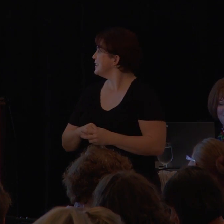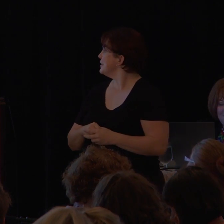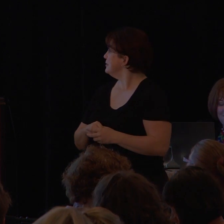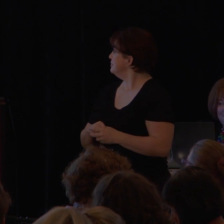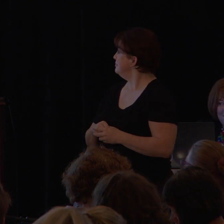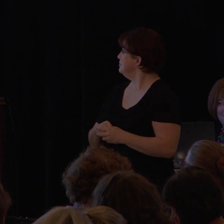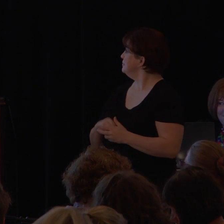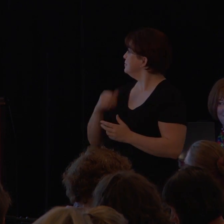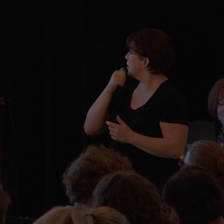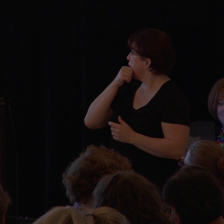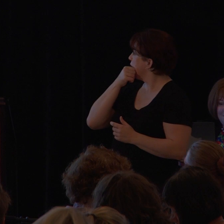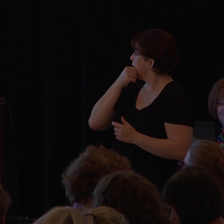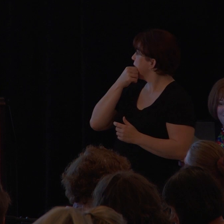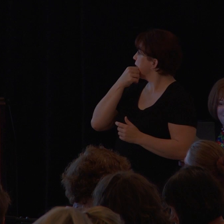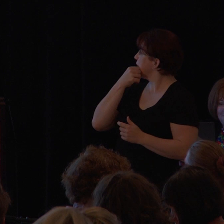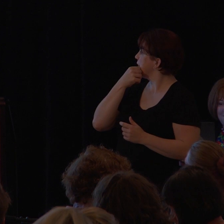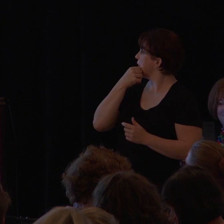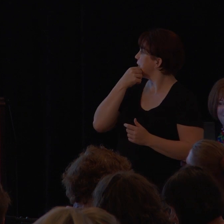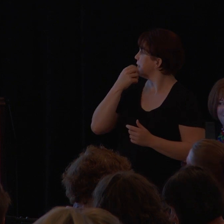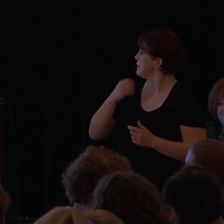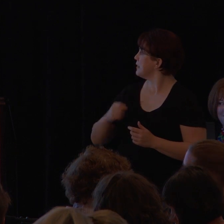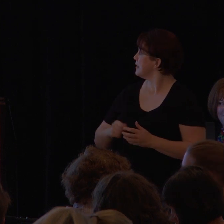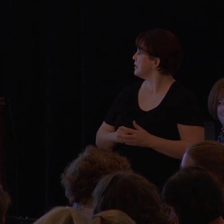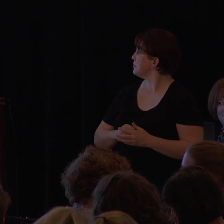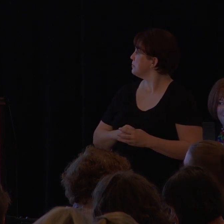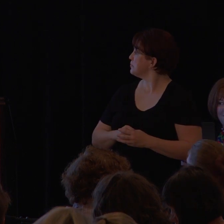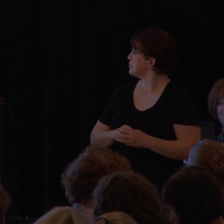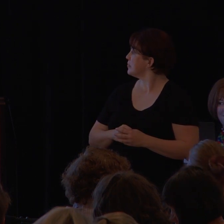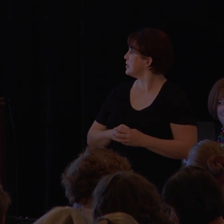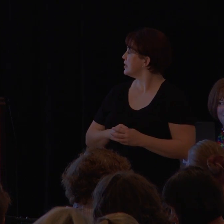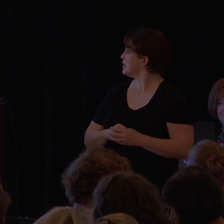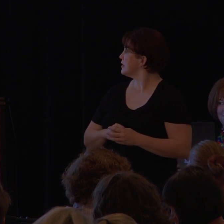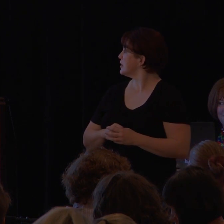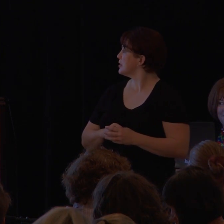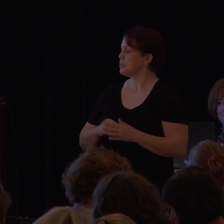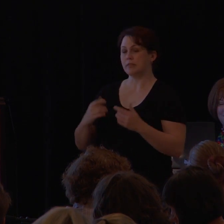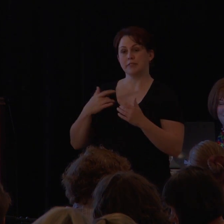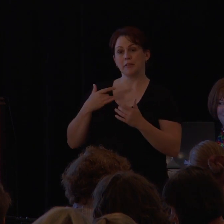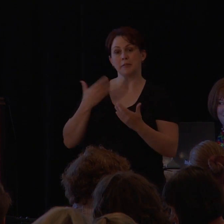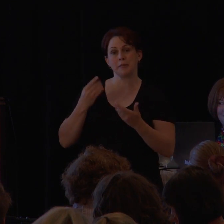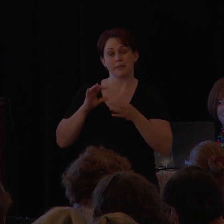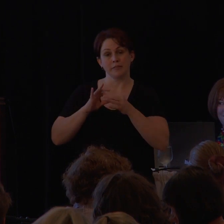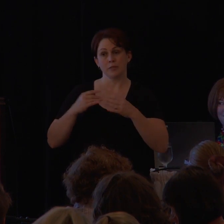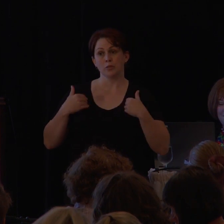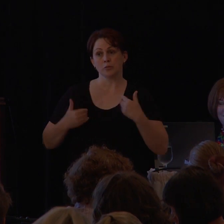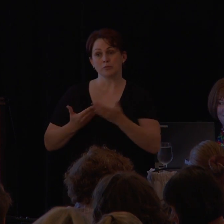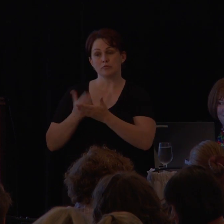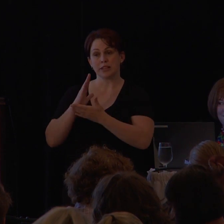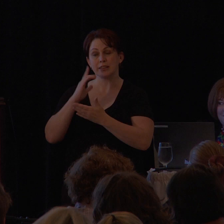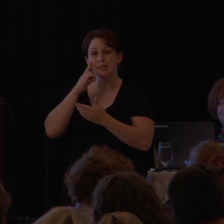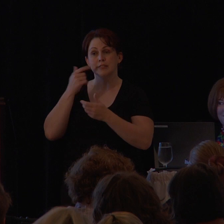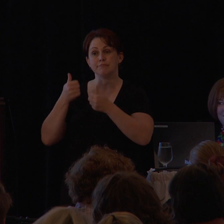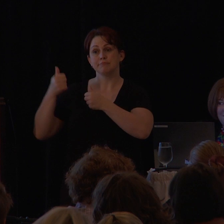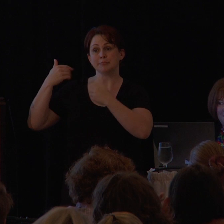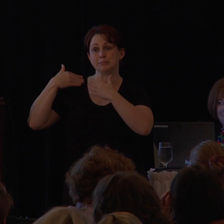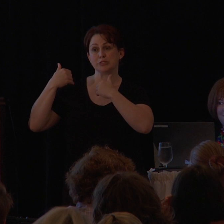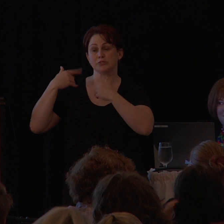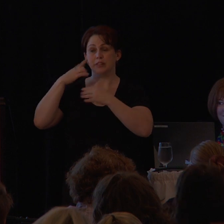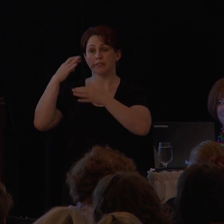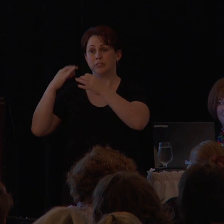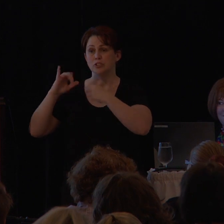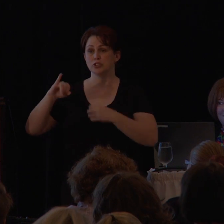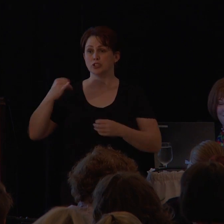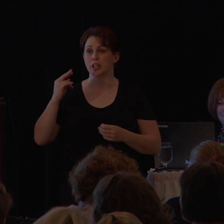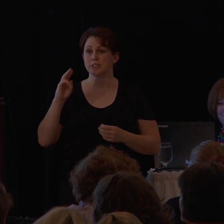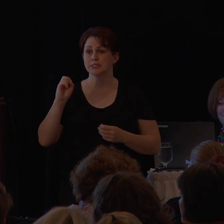exclusively, but they are frequently the targets. So we suggest that there might be some review by the Ministry of Justice of whether the legislation, whether